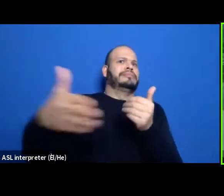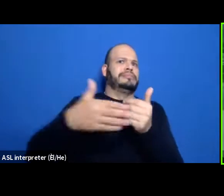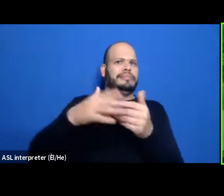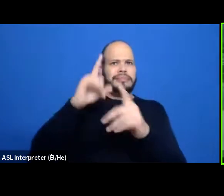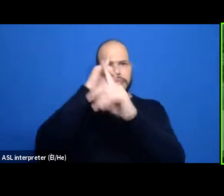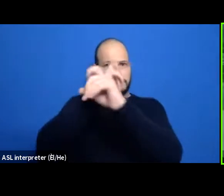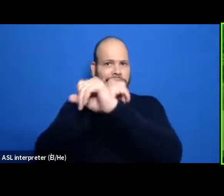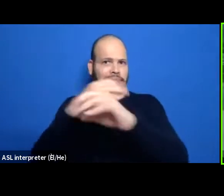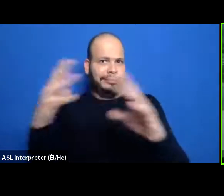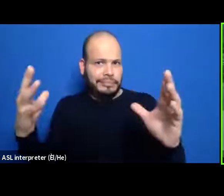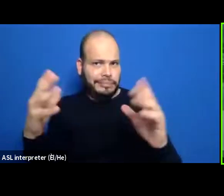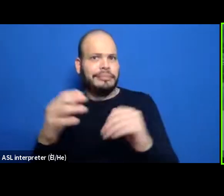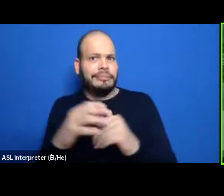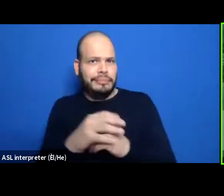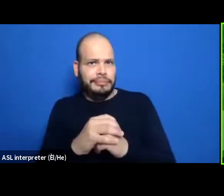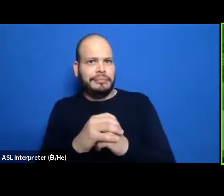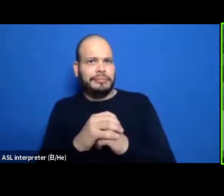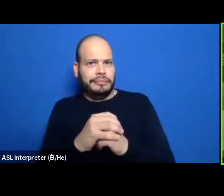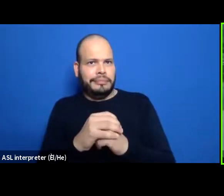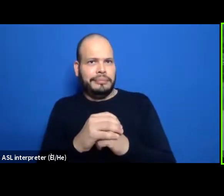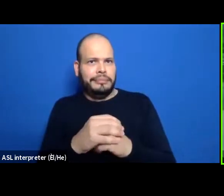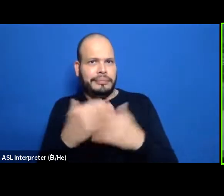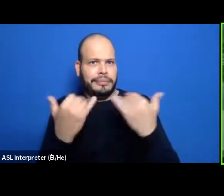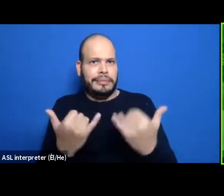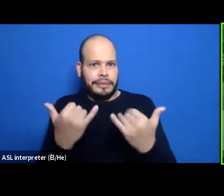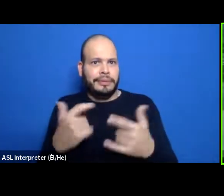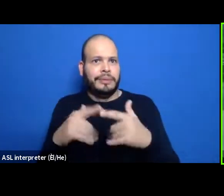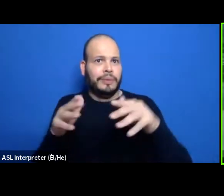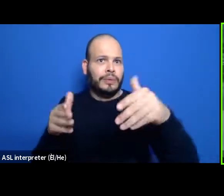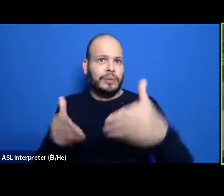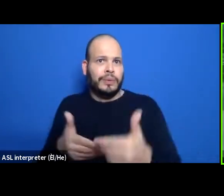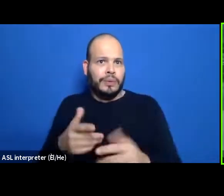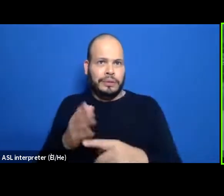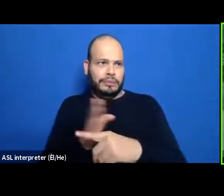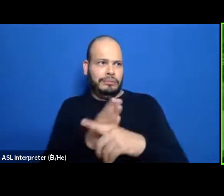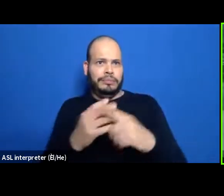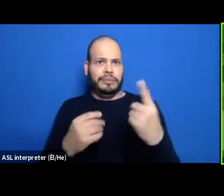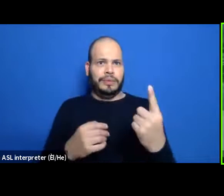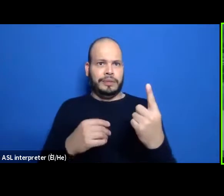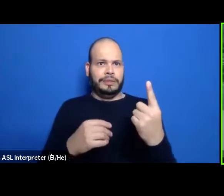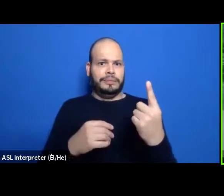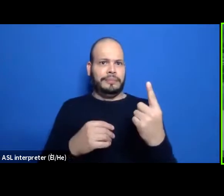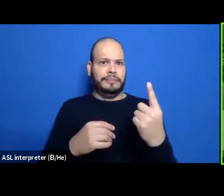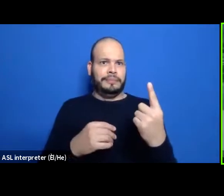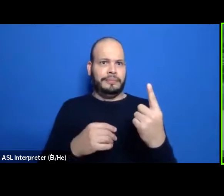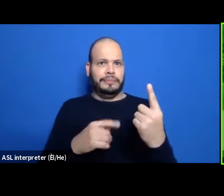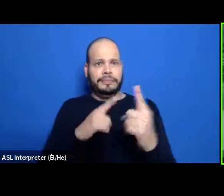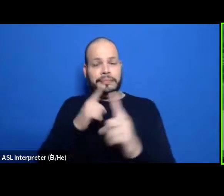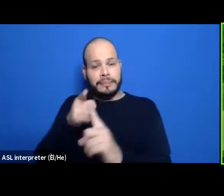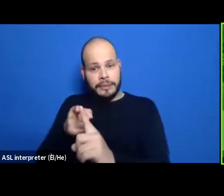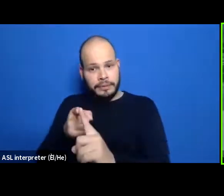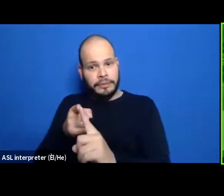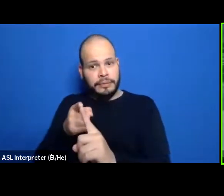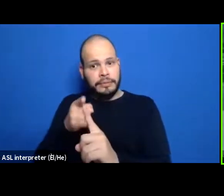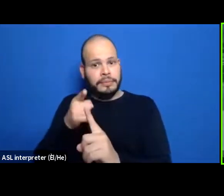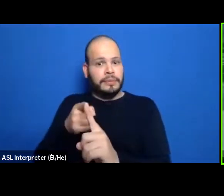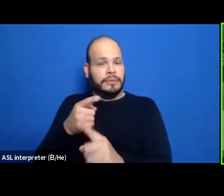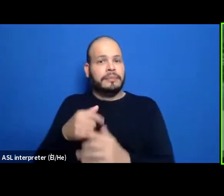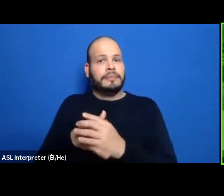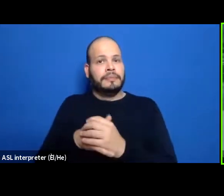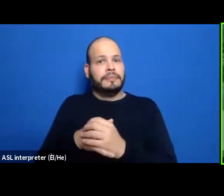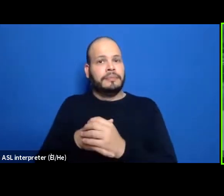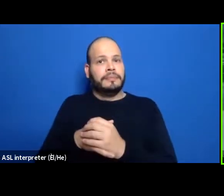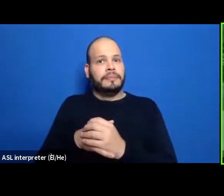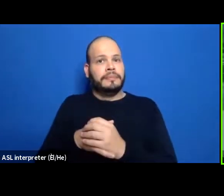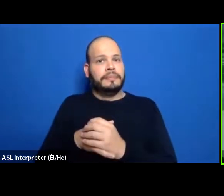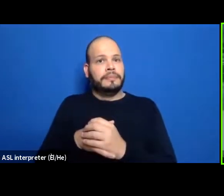teaching or learning practice that might be of interest to fellow educators. And just being mindful of time, let's try to do